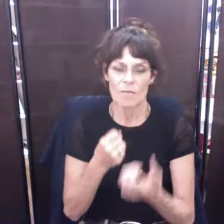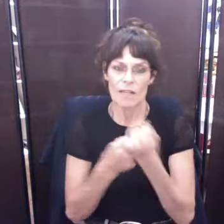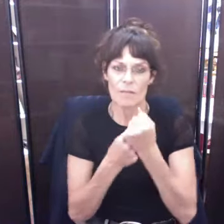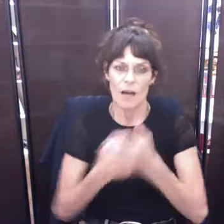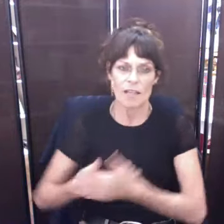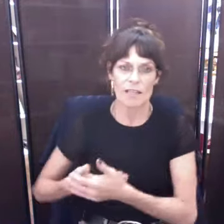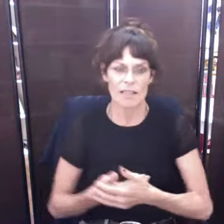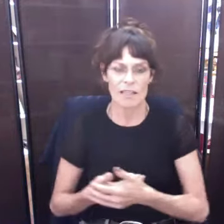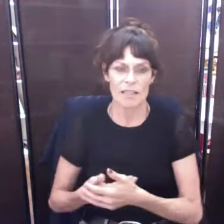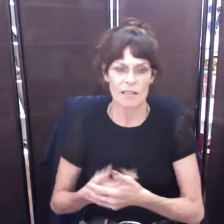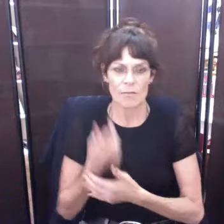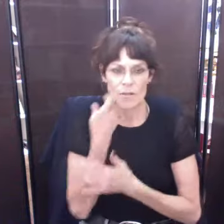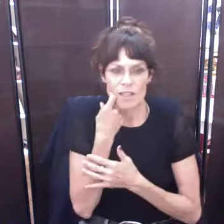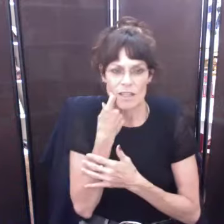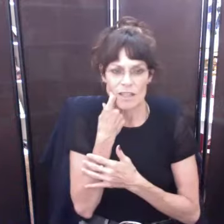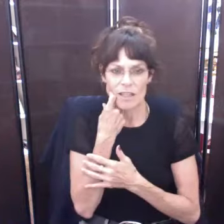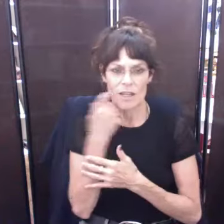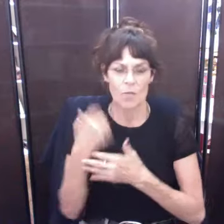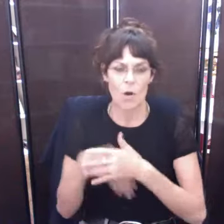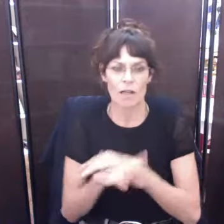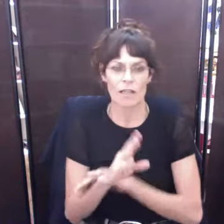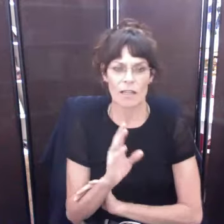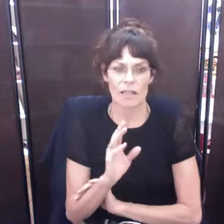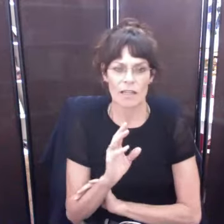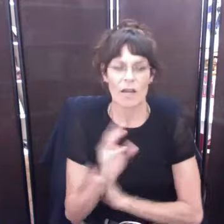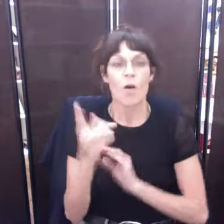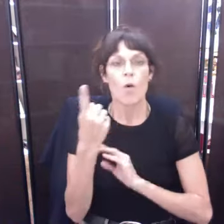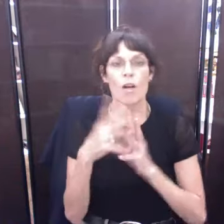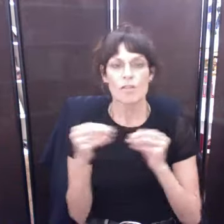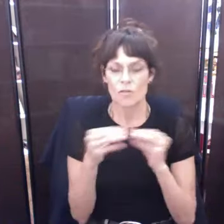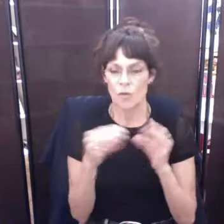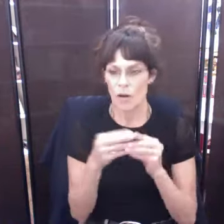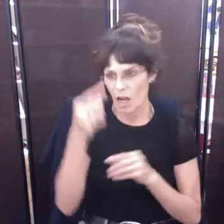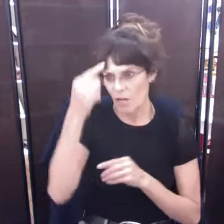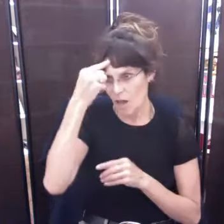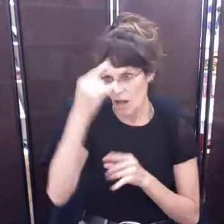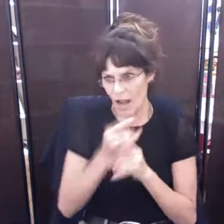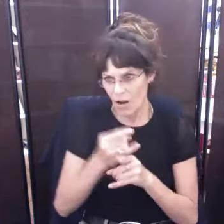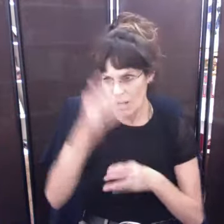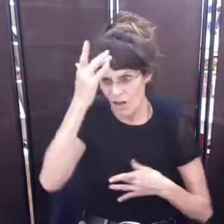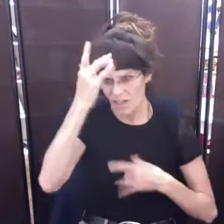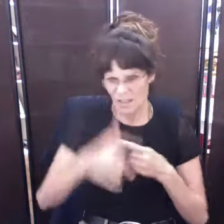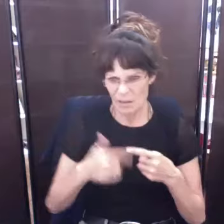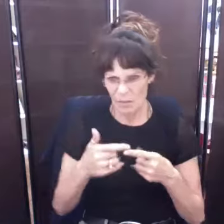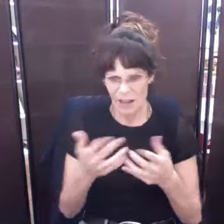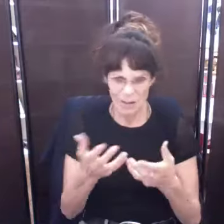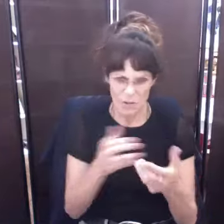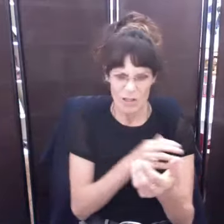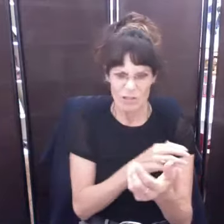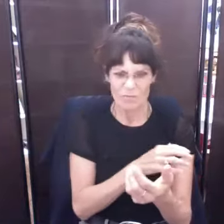quick. So I used to think that alcoholism was about willpower, like being sober was about willpower, because, I didn't